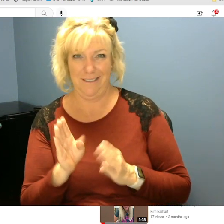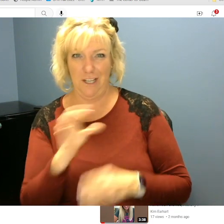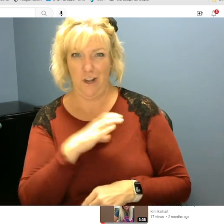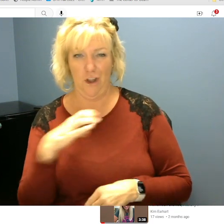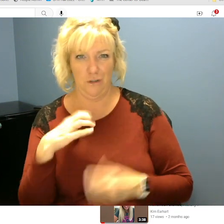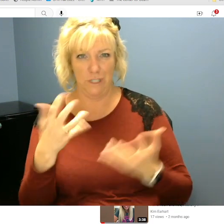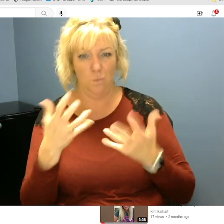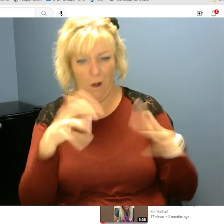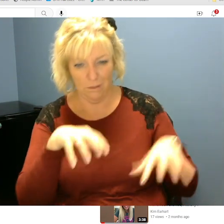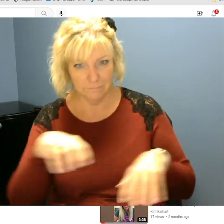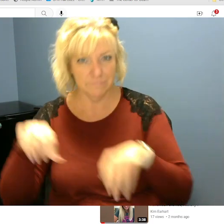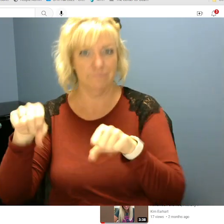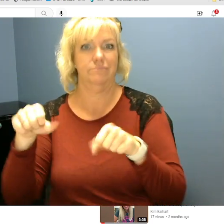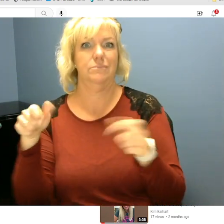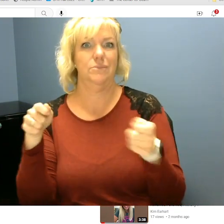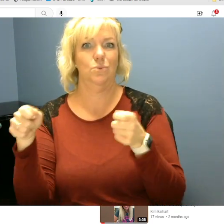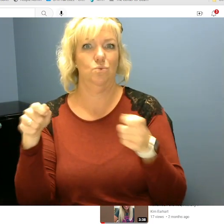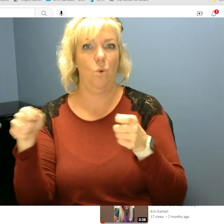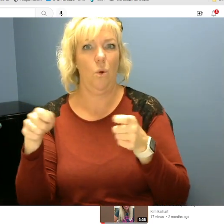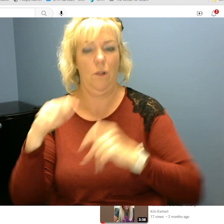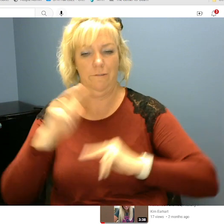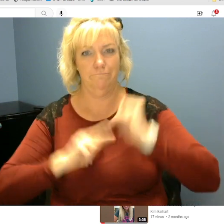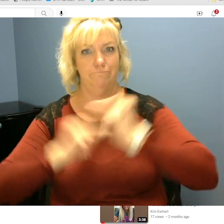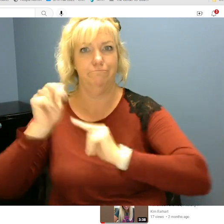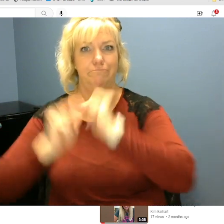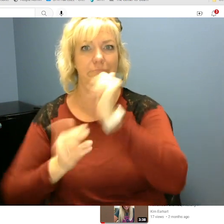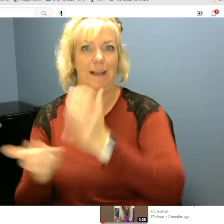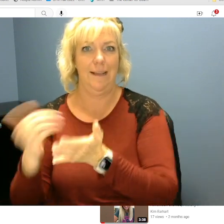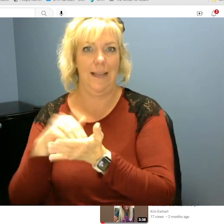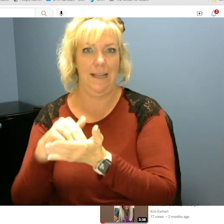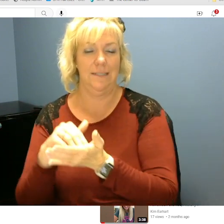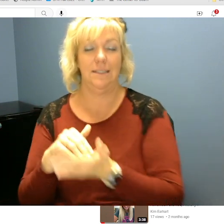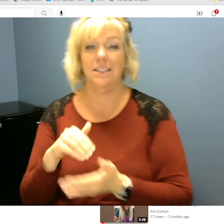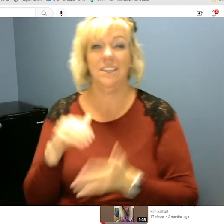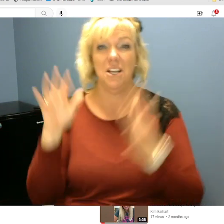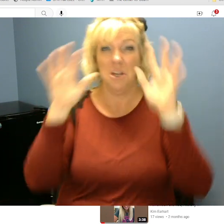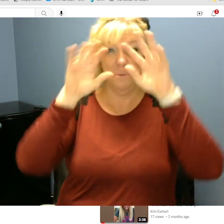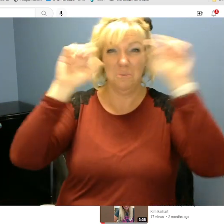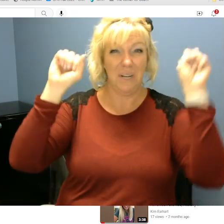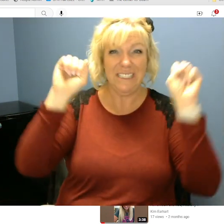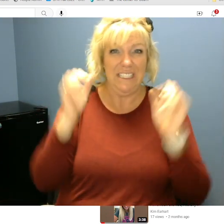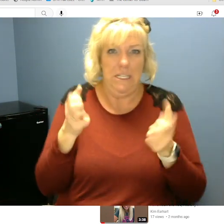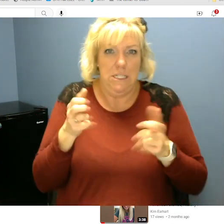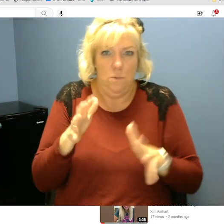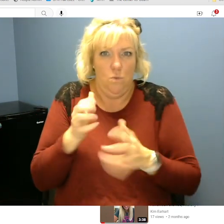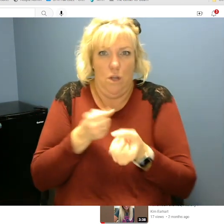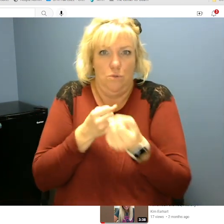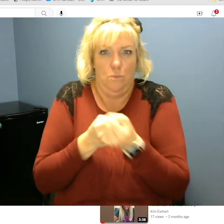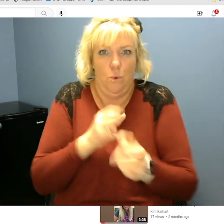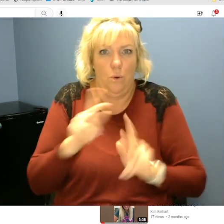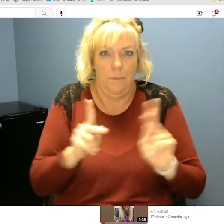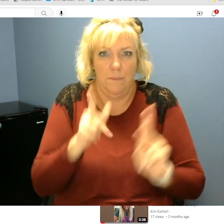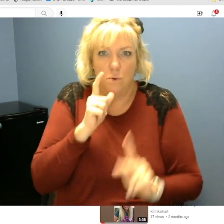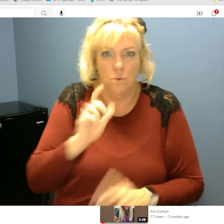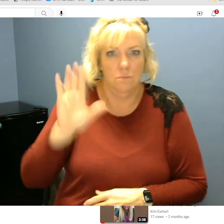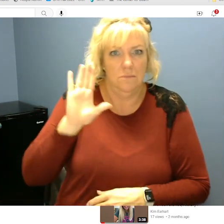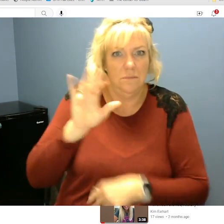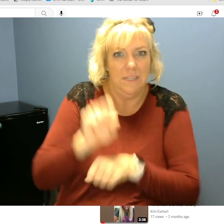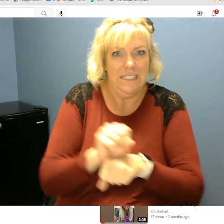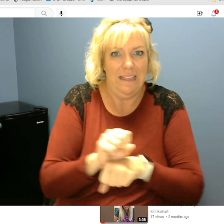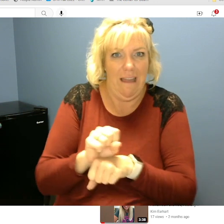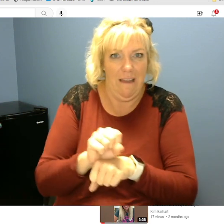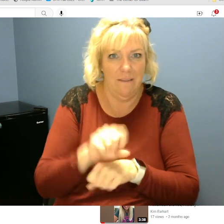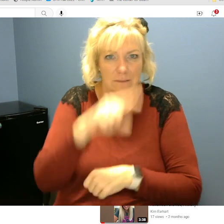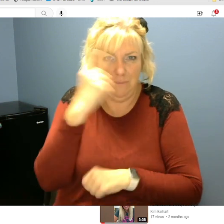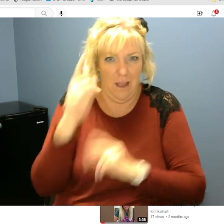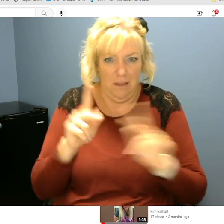as inclined to provide any assistance to former enslaved peoples. And one of the things